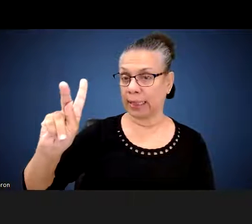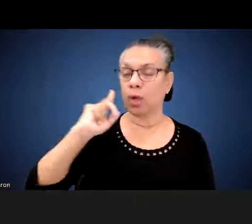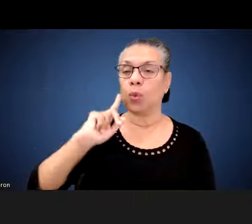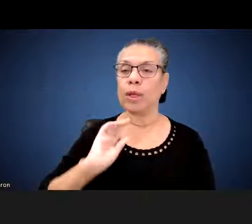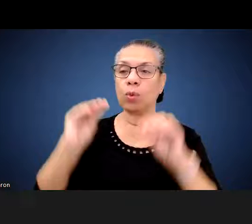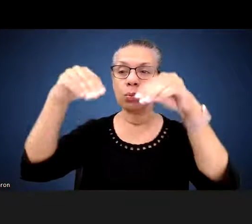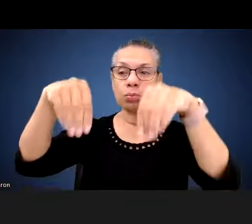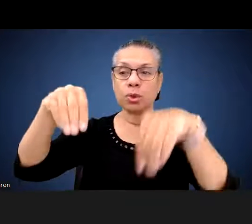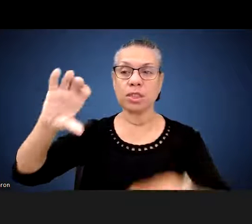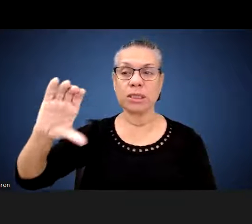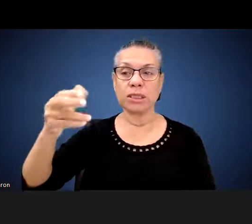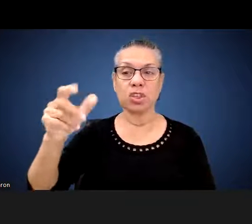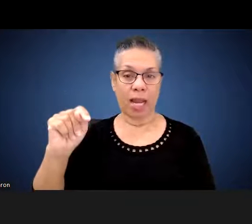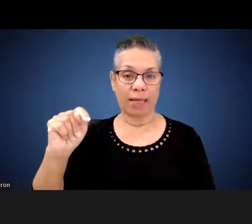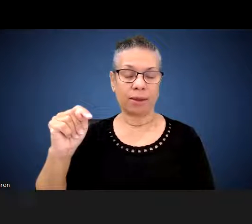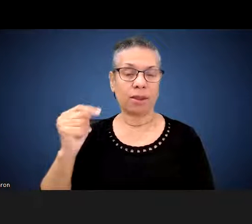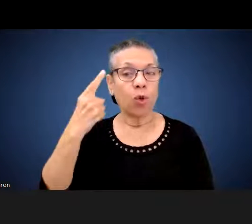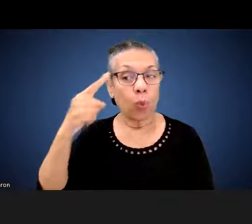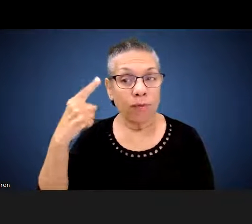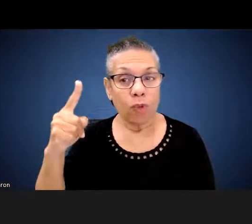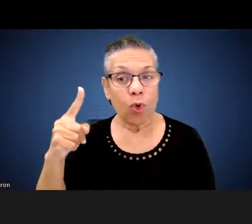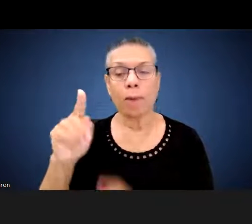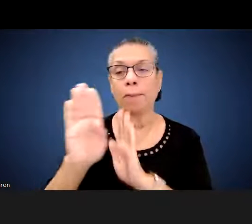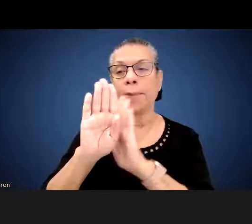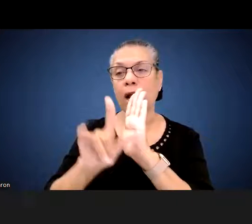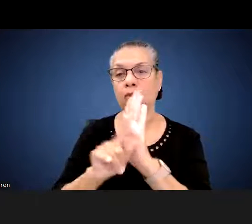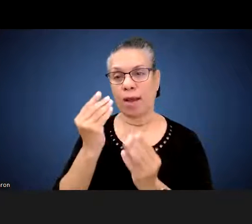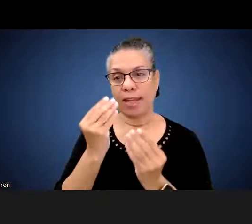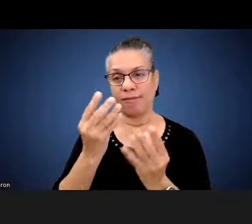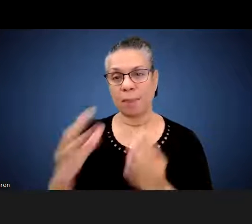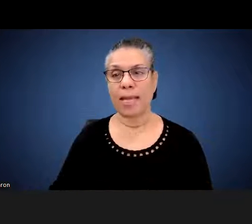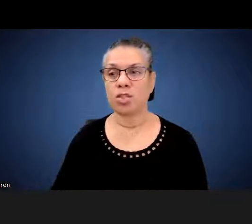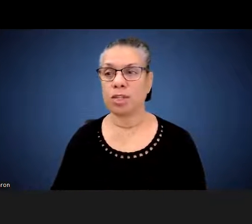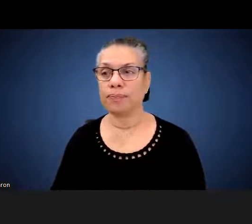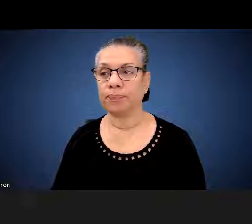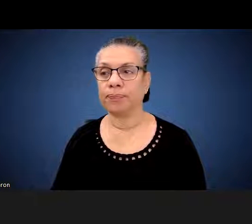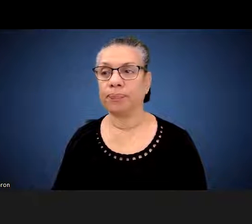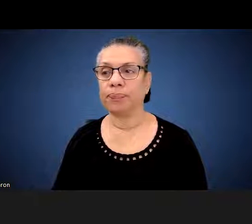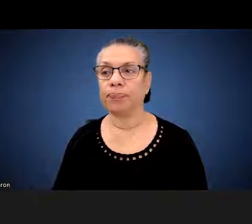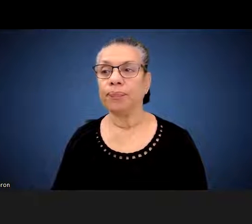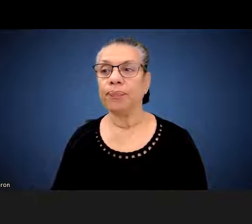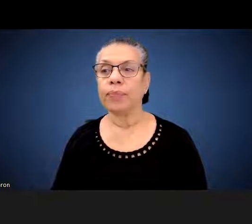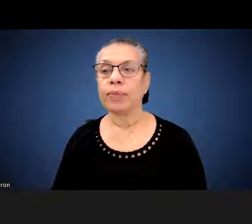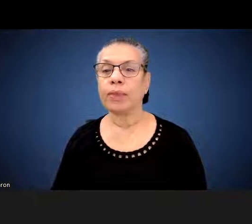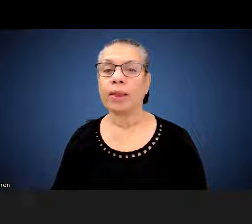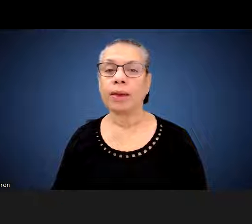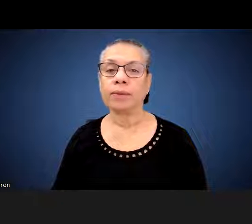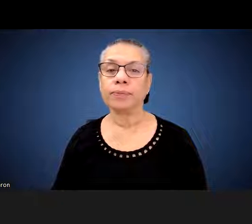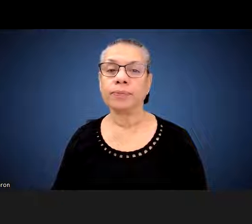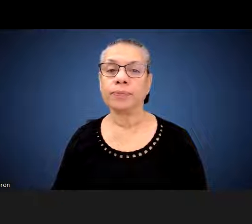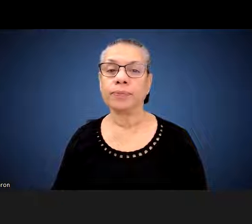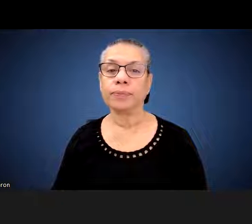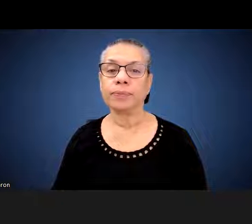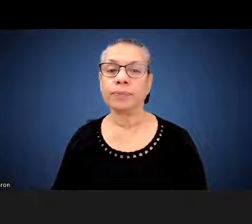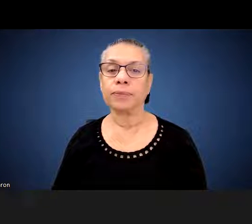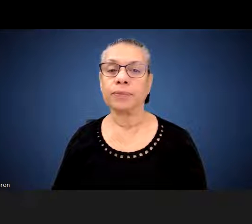chat for background information. We are asking for comments through a form that